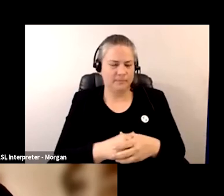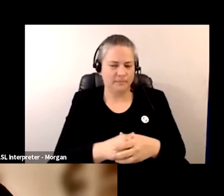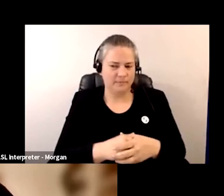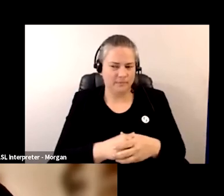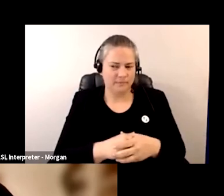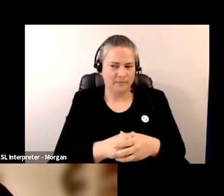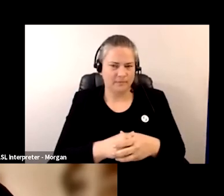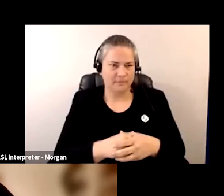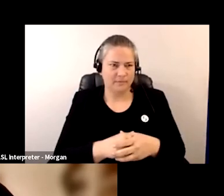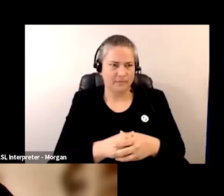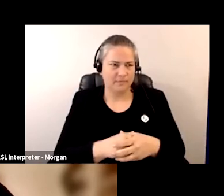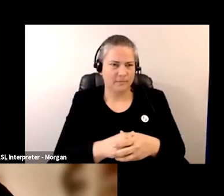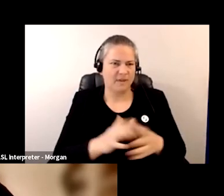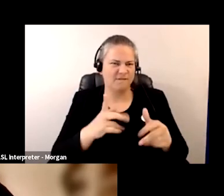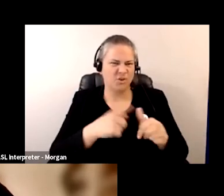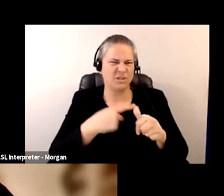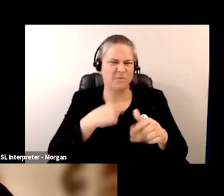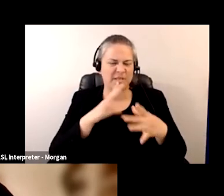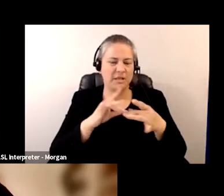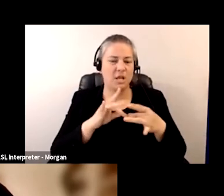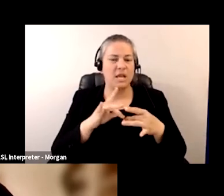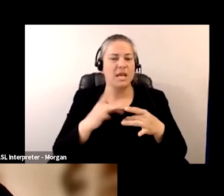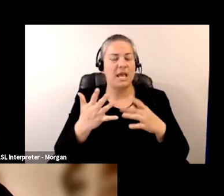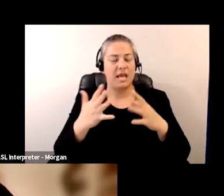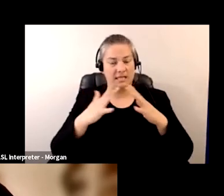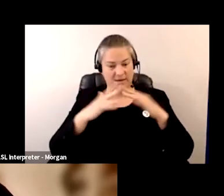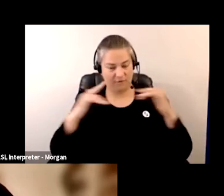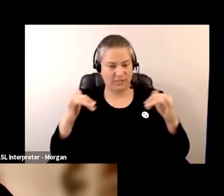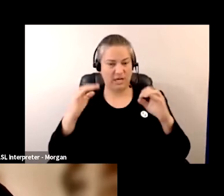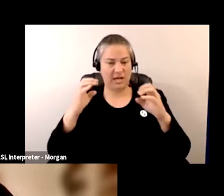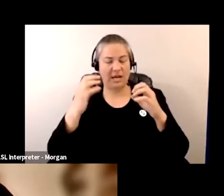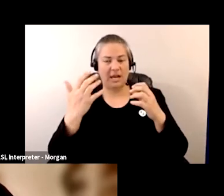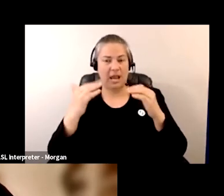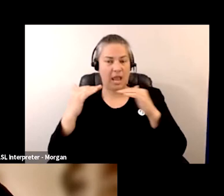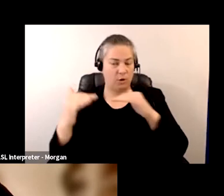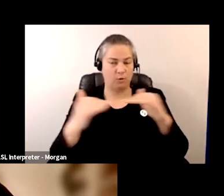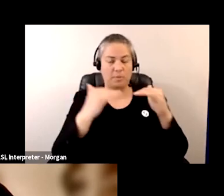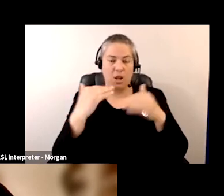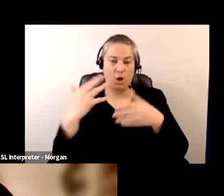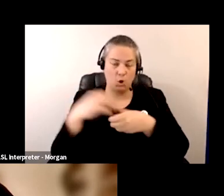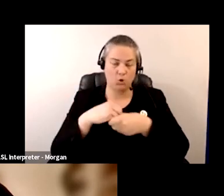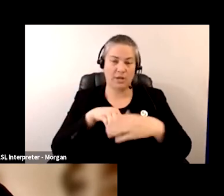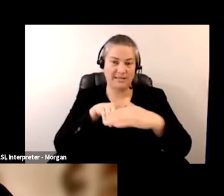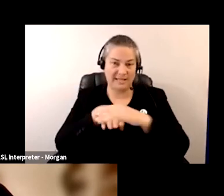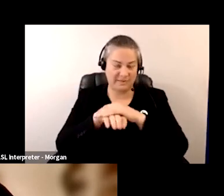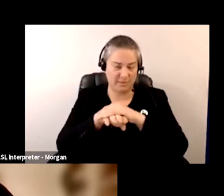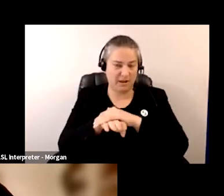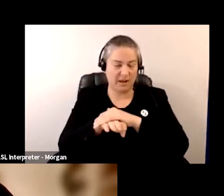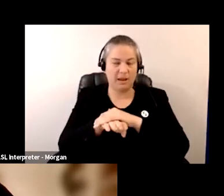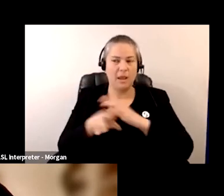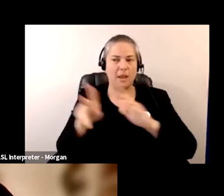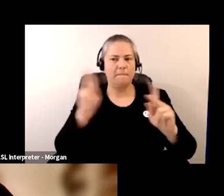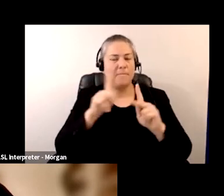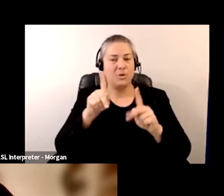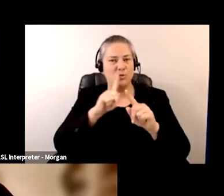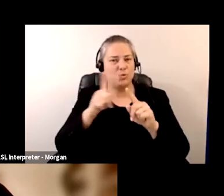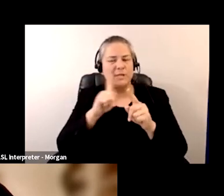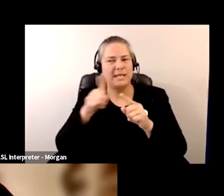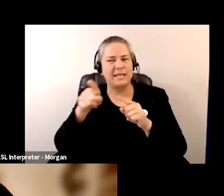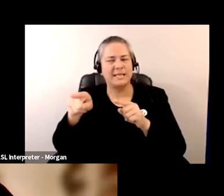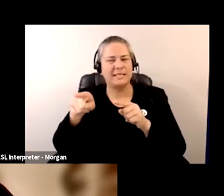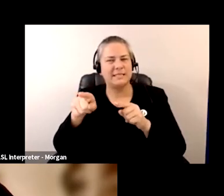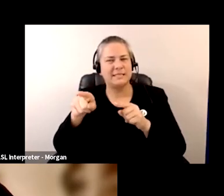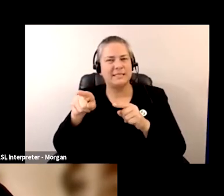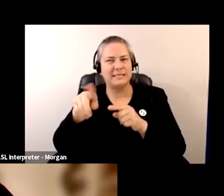first, I would just say two things. First, diversity, equity, inclusion, and accessibility is on different people being embedded in different